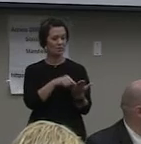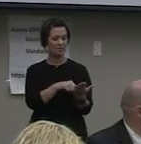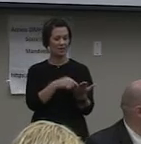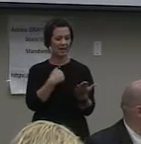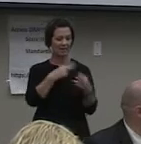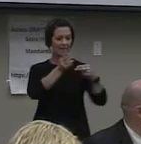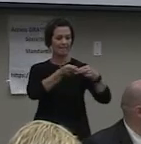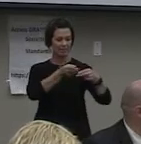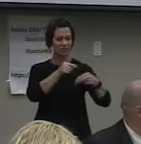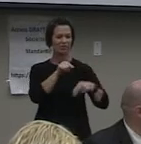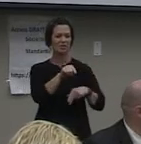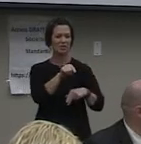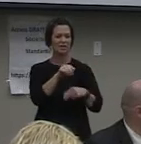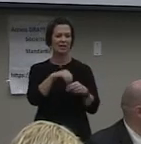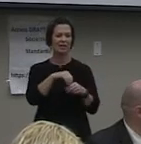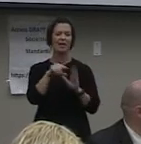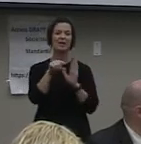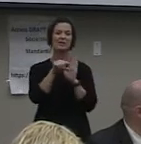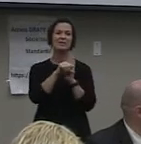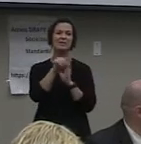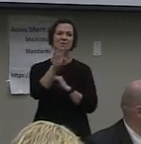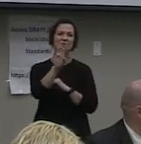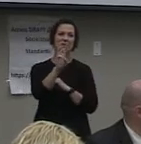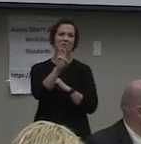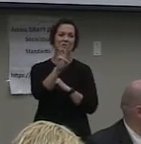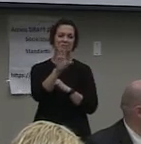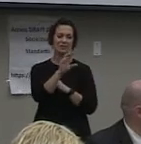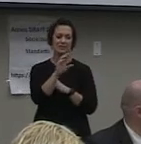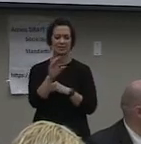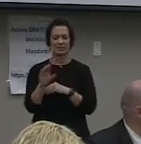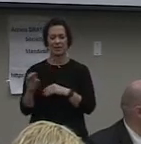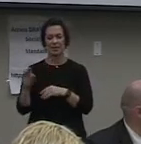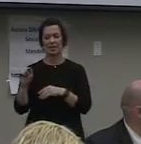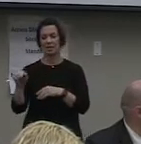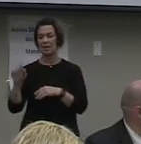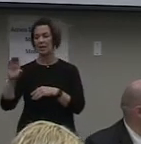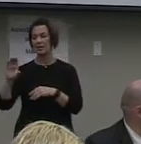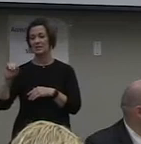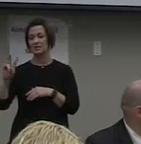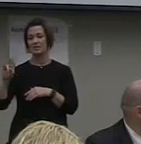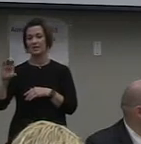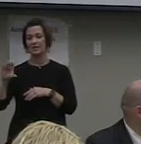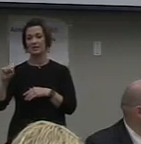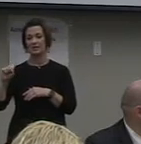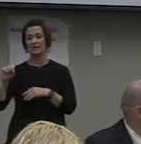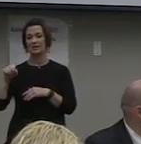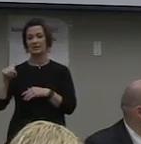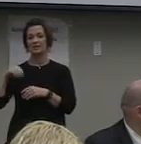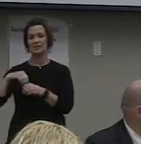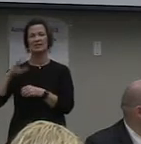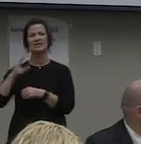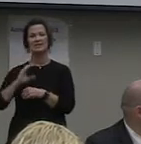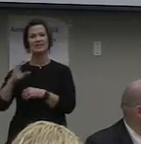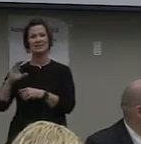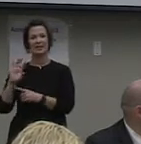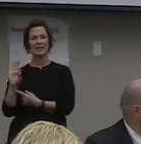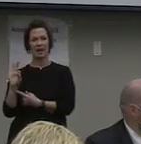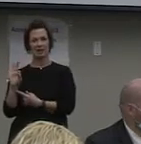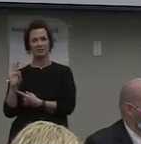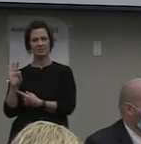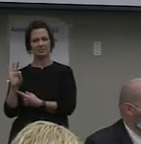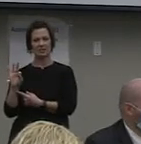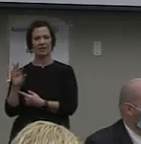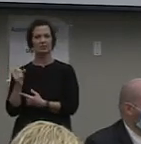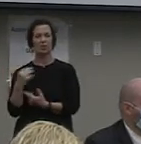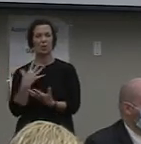in grade 6 history, and then in civics is mentioned for CC9. So that's what I just wanted to